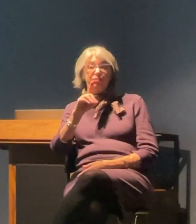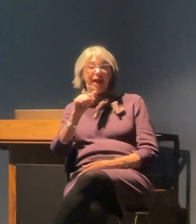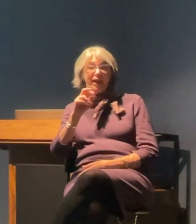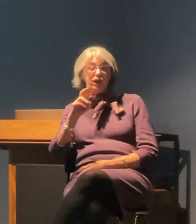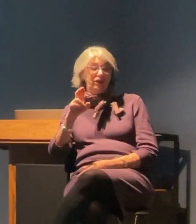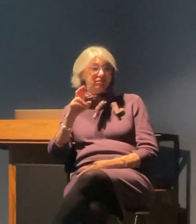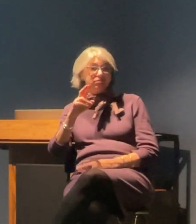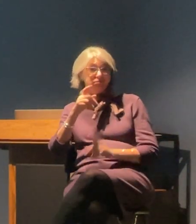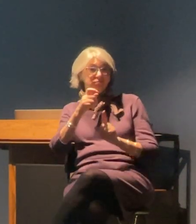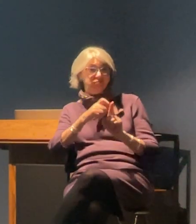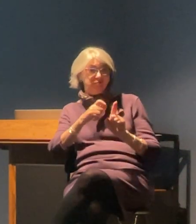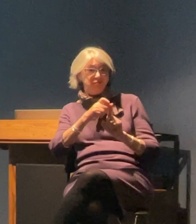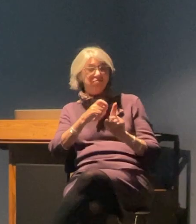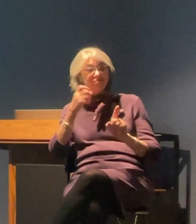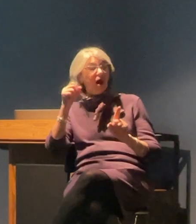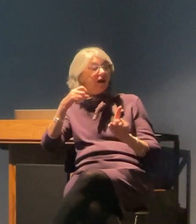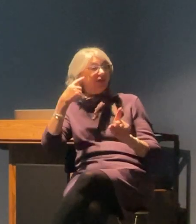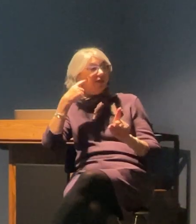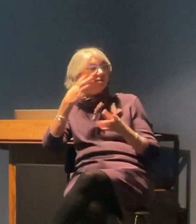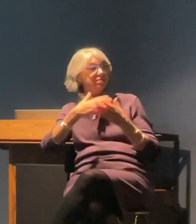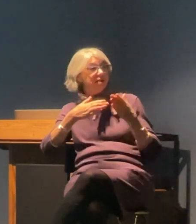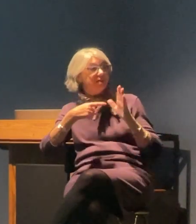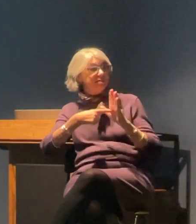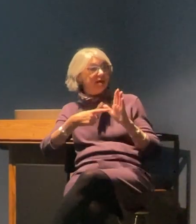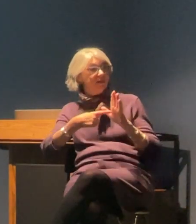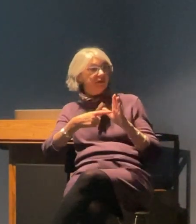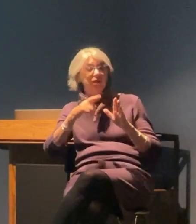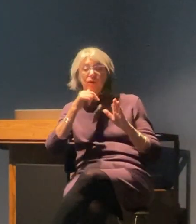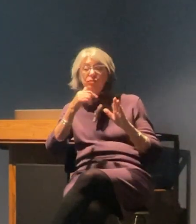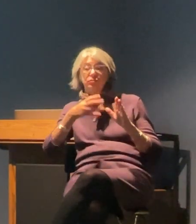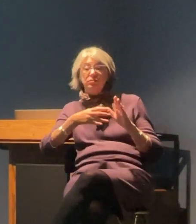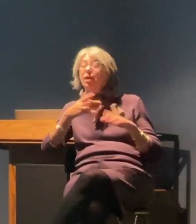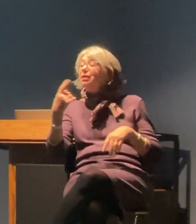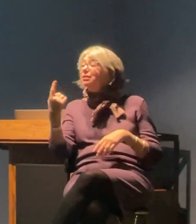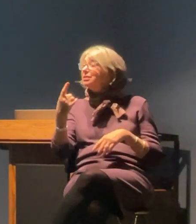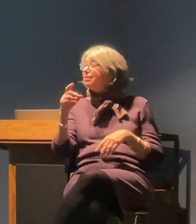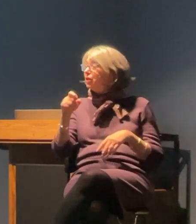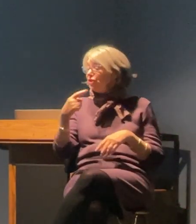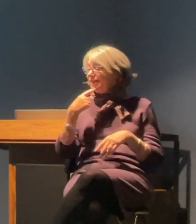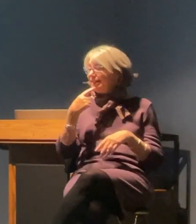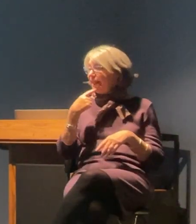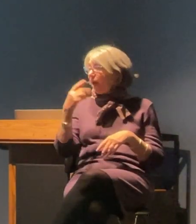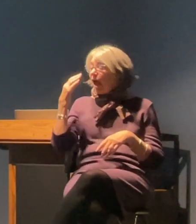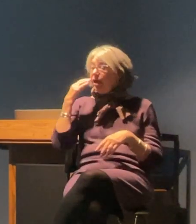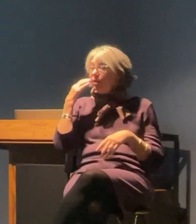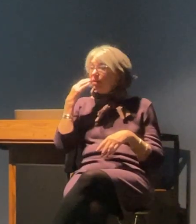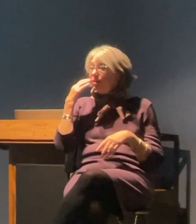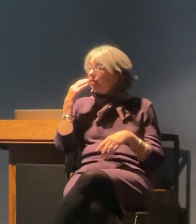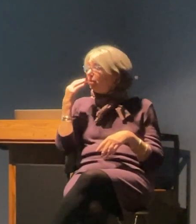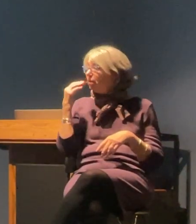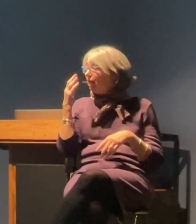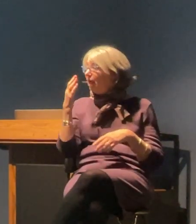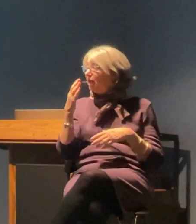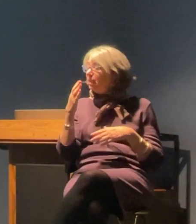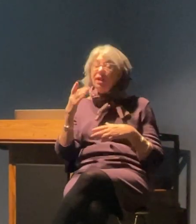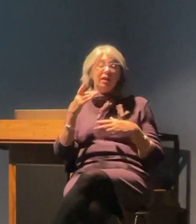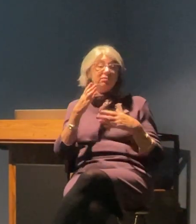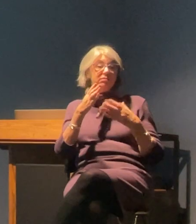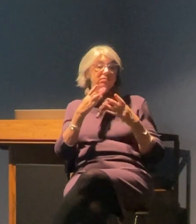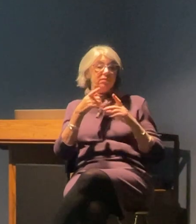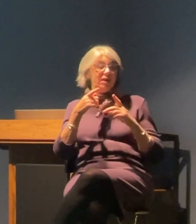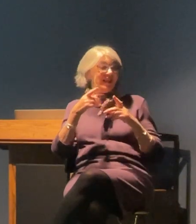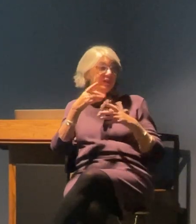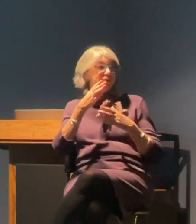wondering. Yeah, I mean, I think in some examples, yeah, right? Yeah, there'll be those who are gonna take. So something I should say that I know some would know, at a certain time in prison, you